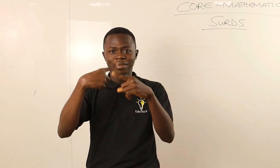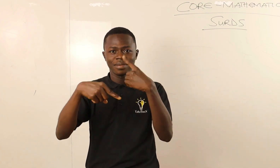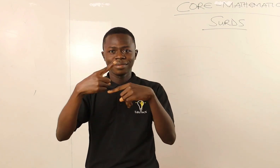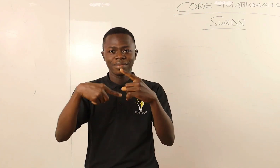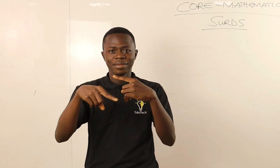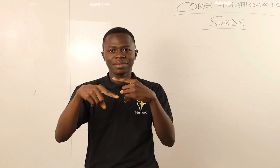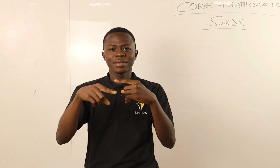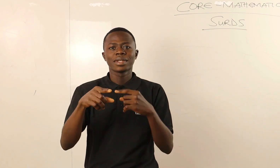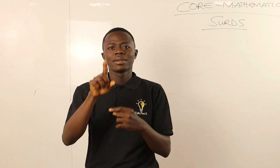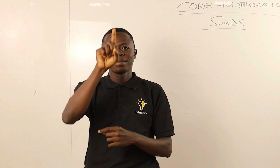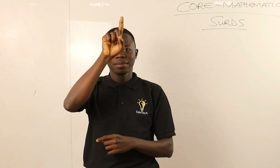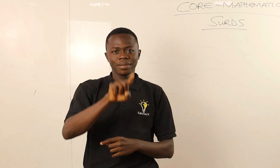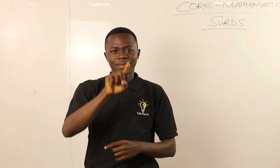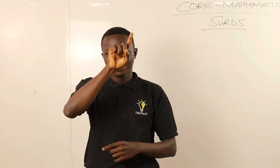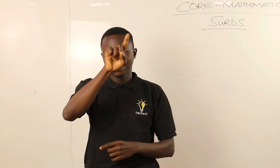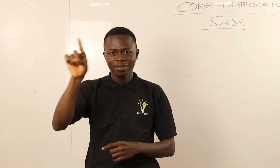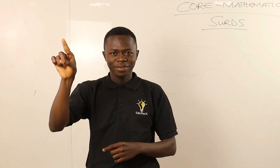S-U-R-D-S. Surds.